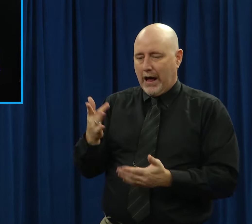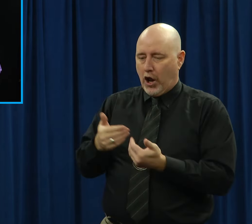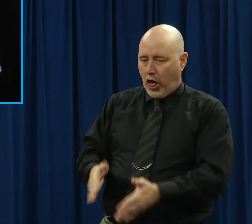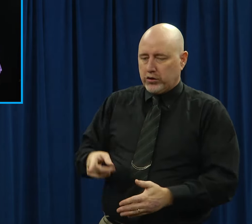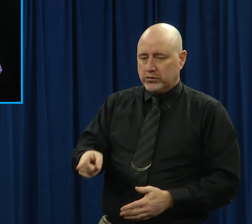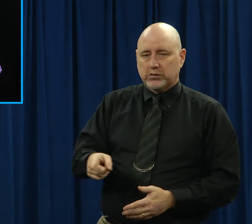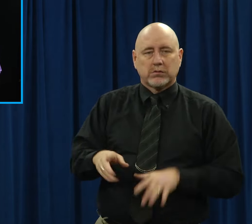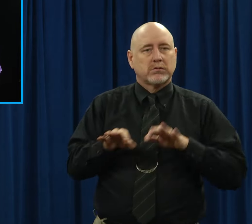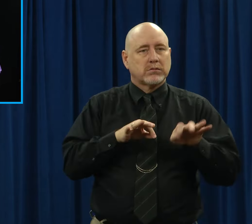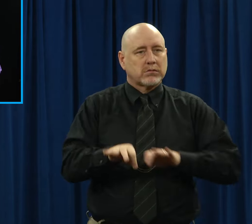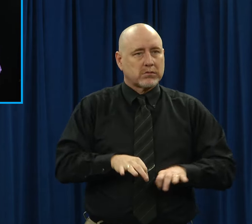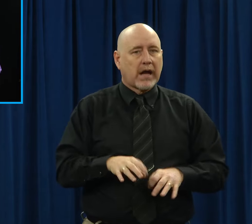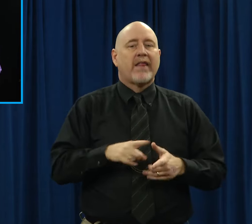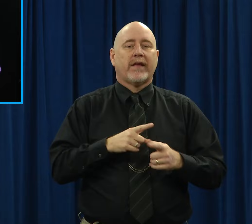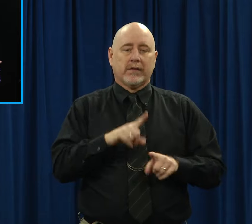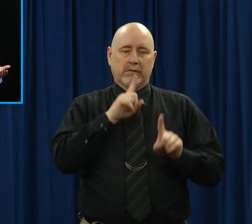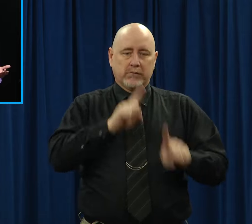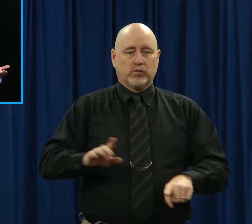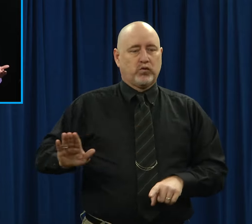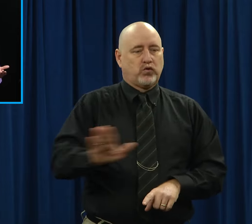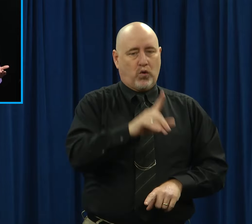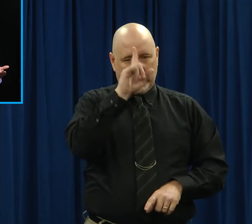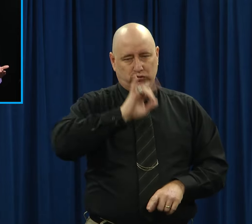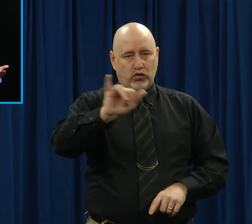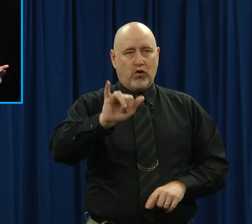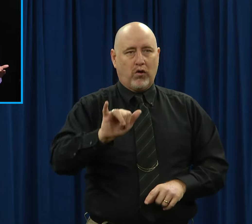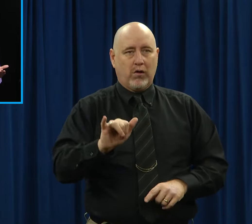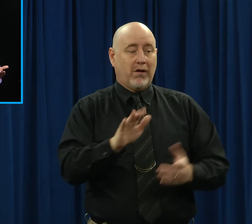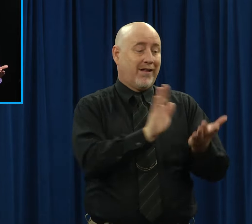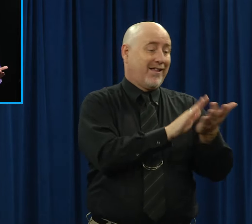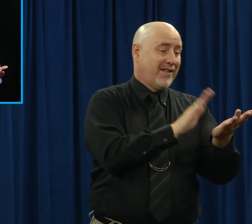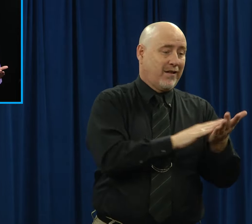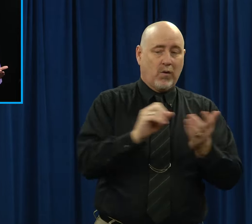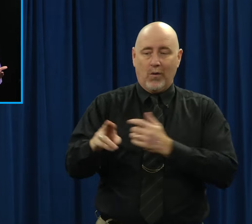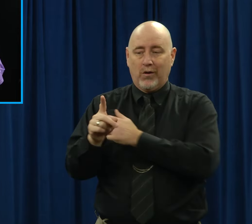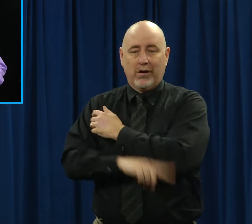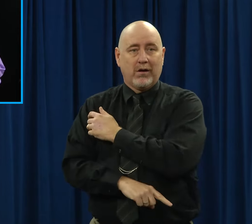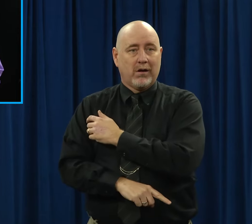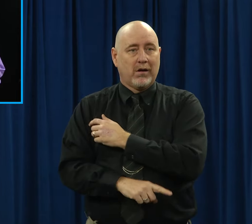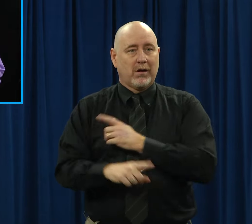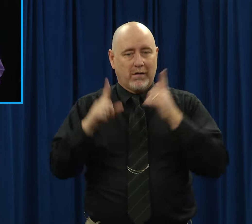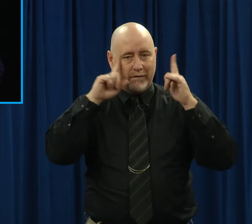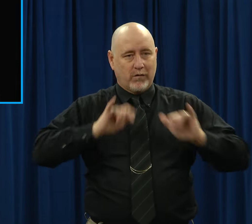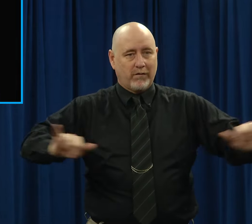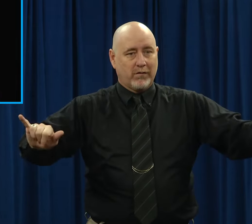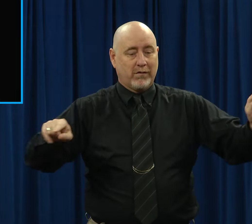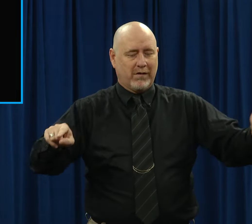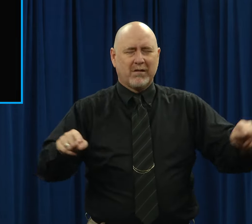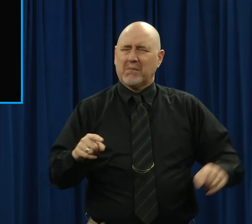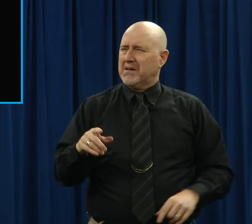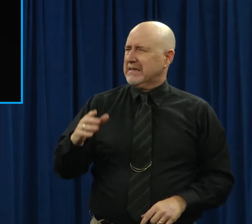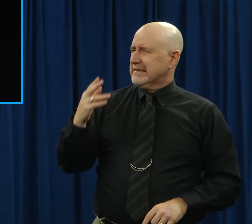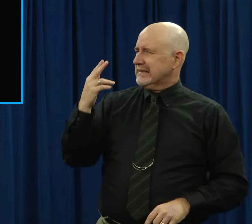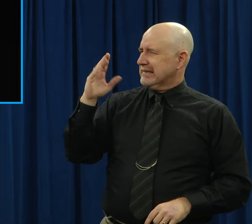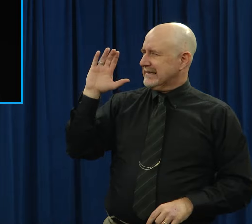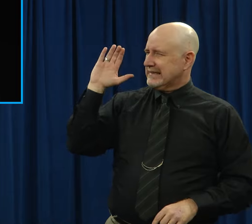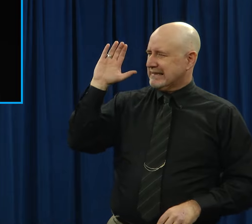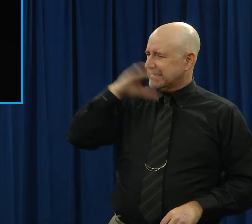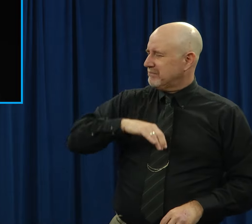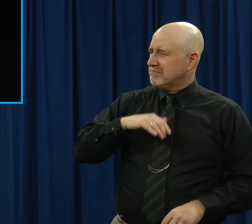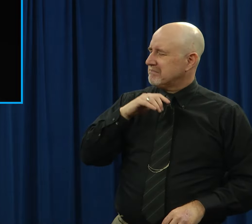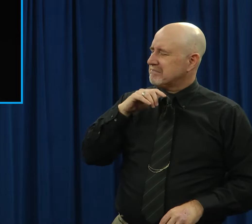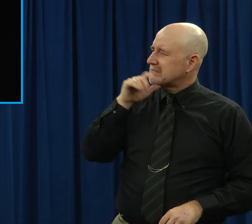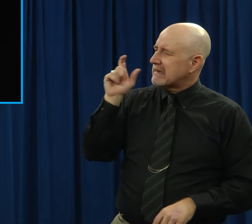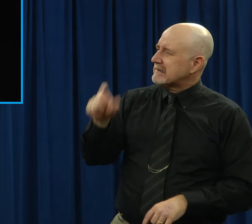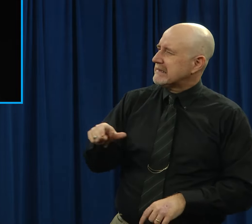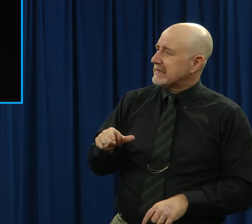were lost or saved. And then He pronounces your eternal sentence or reward. Now somebody says, but you know what, it seems